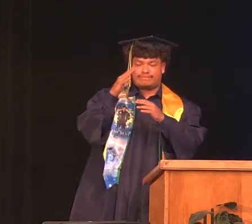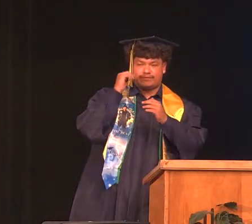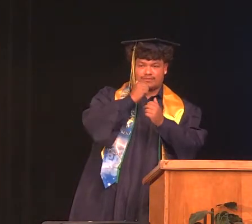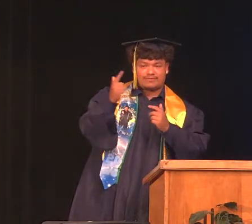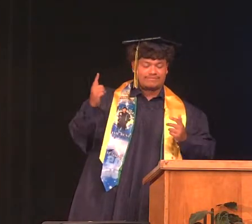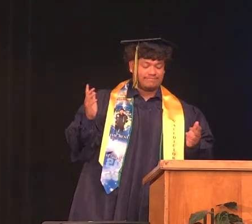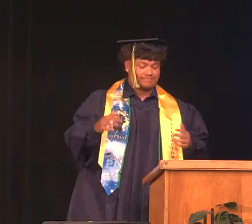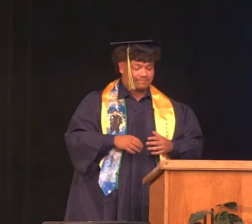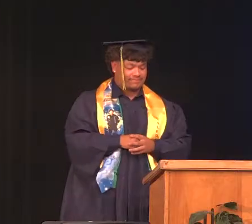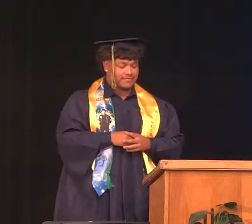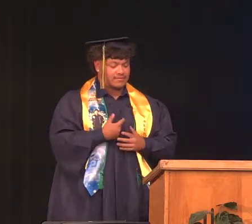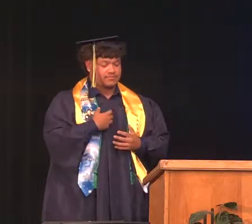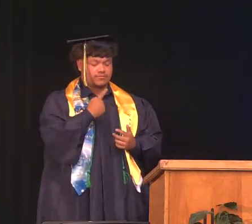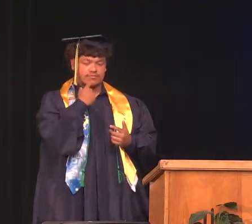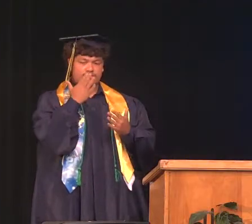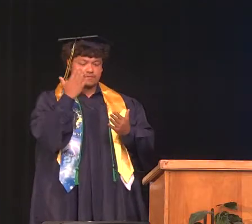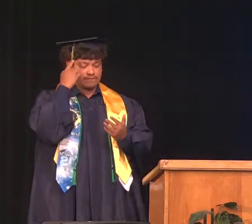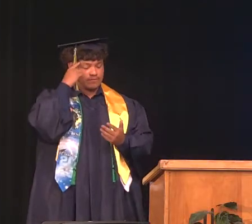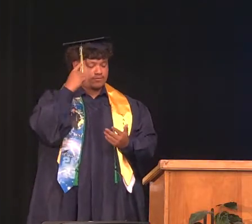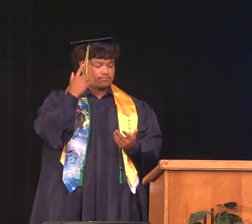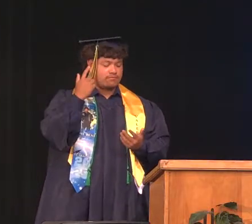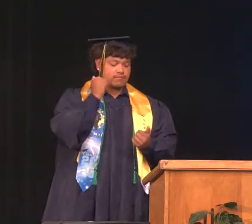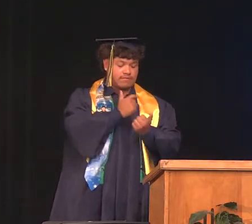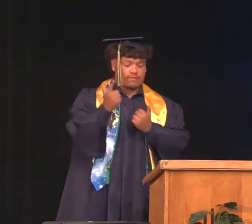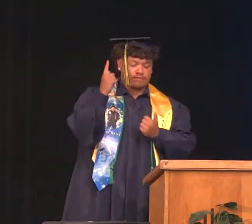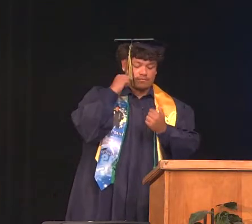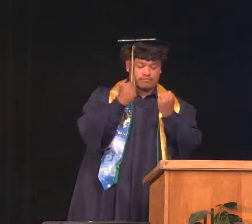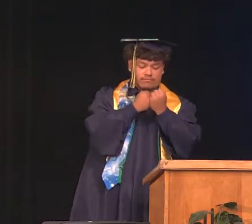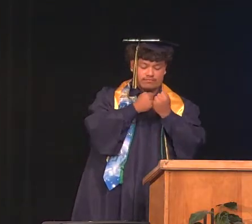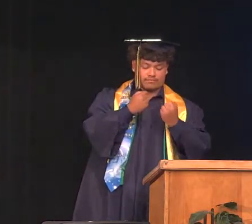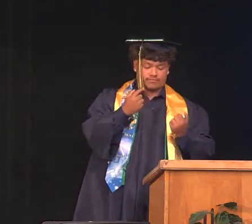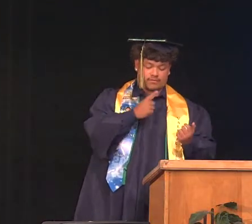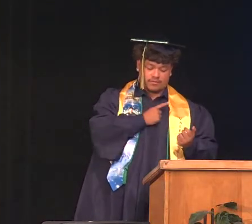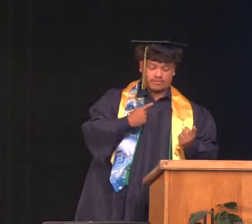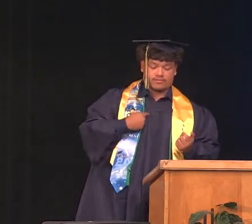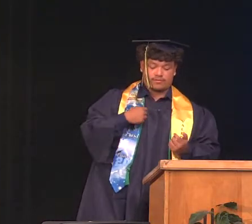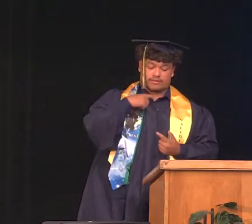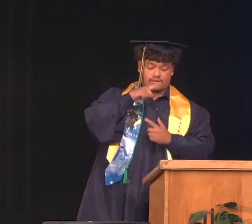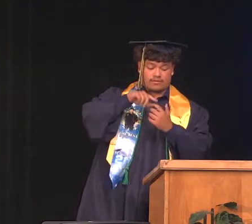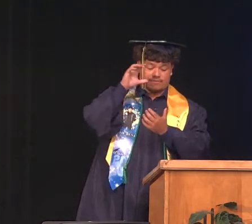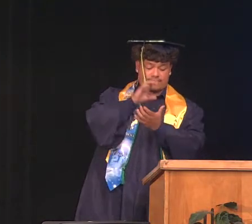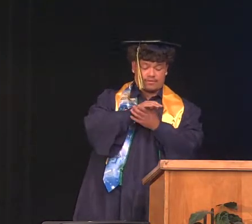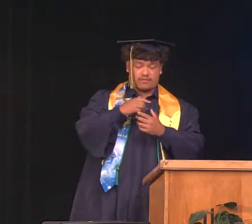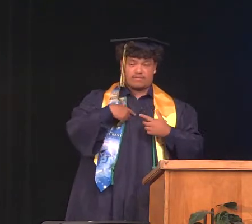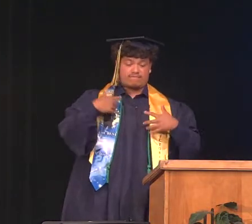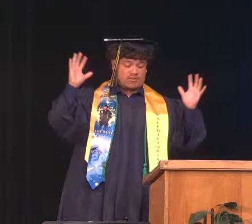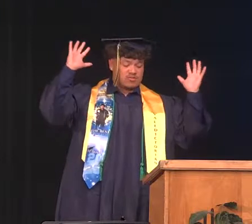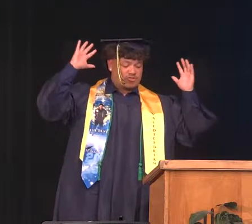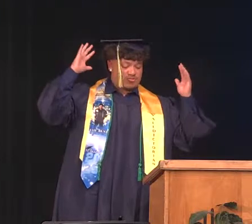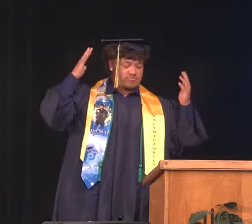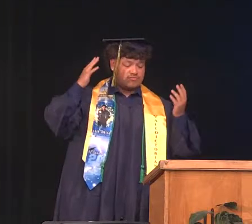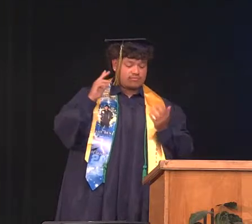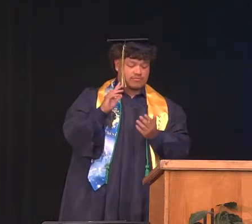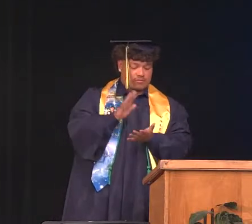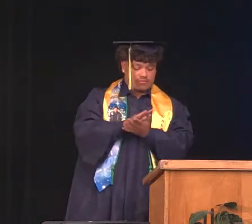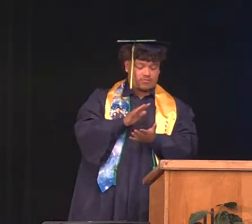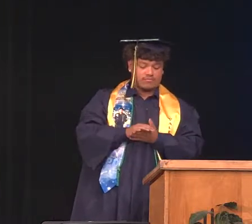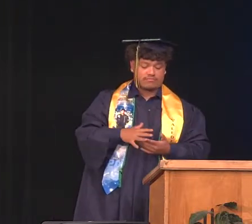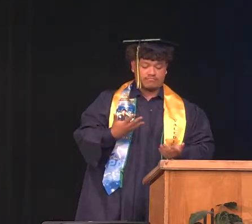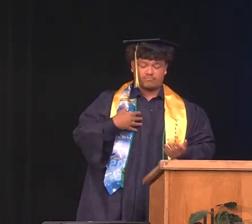Good evening, everyone. First, I would like to thank everyone for your support of us, and I cannot believe